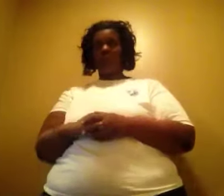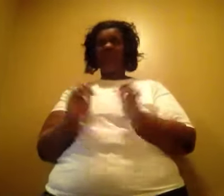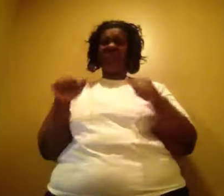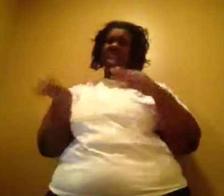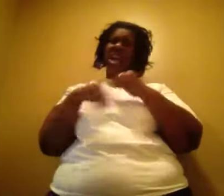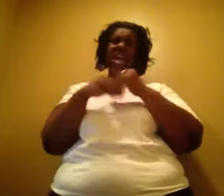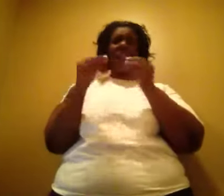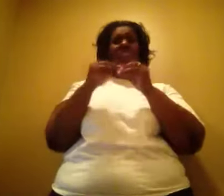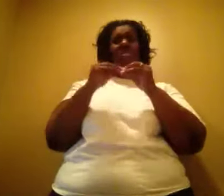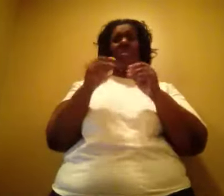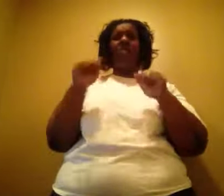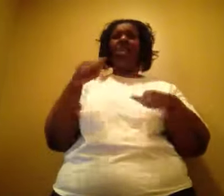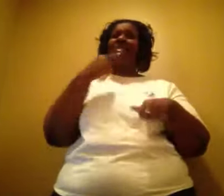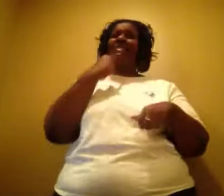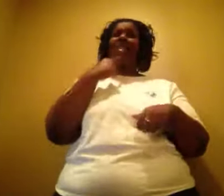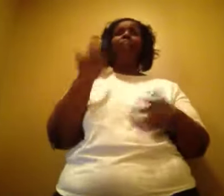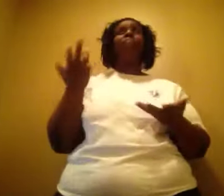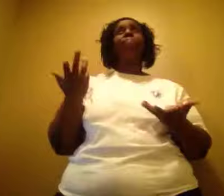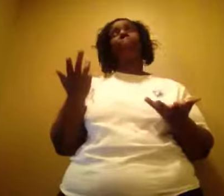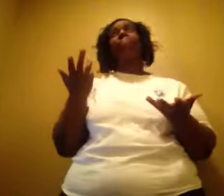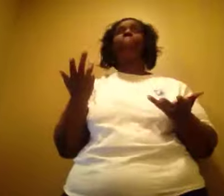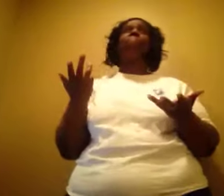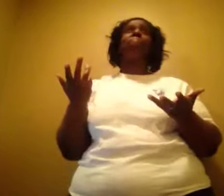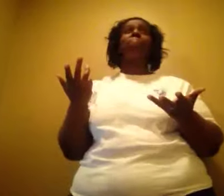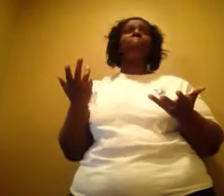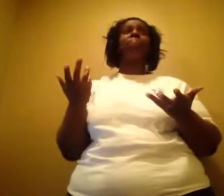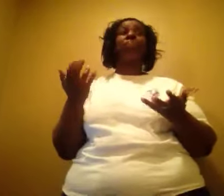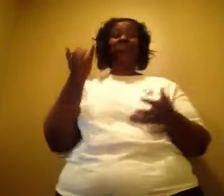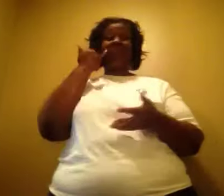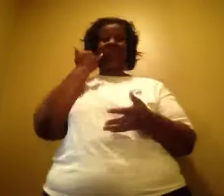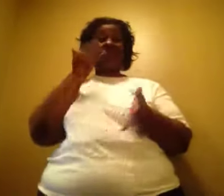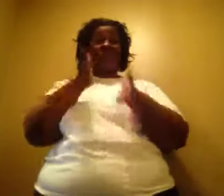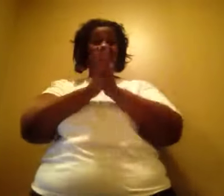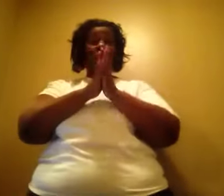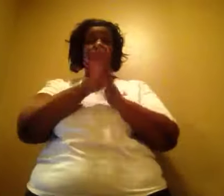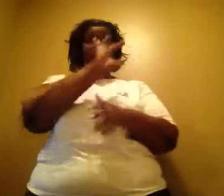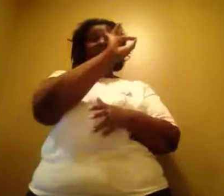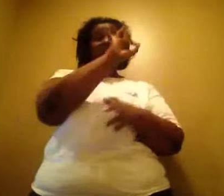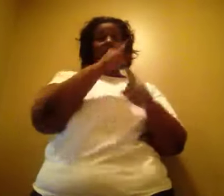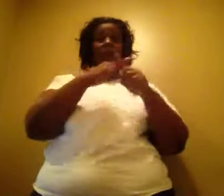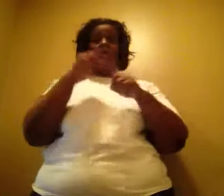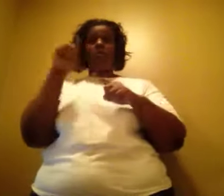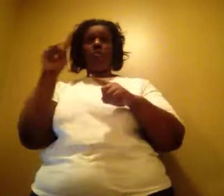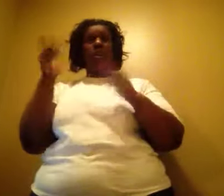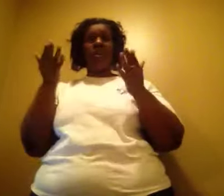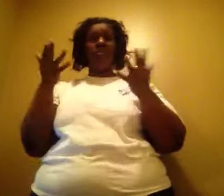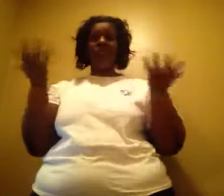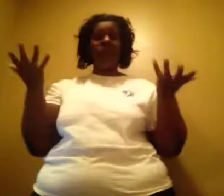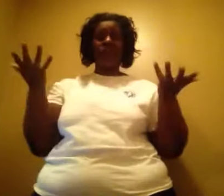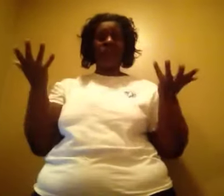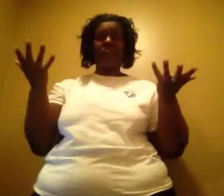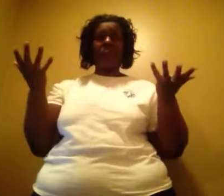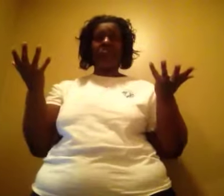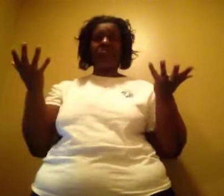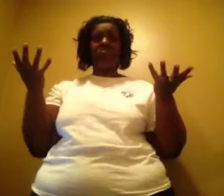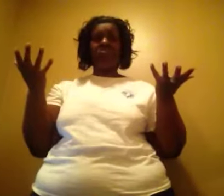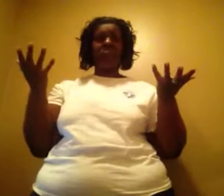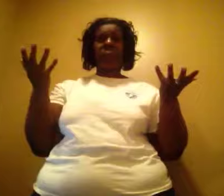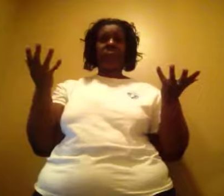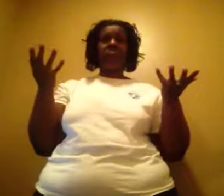We could say, what if I asked you what 8 plus 1 is? 8 plus 1. Well, you might already know it.